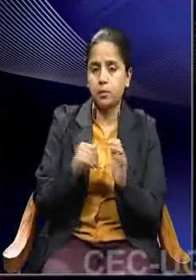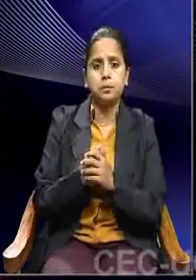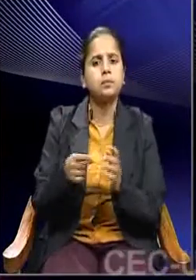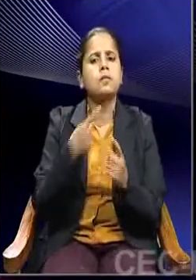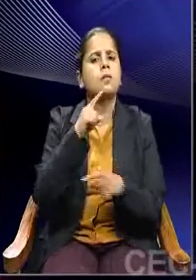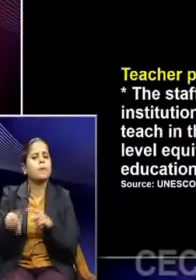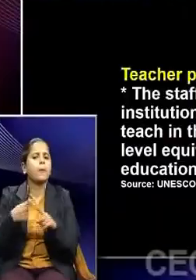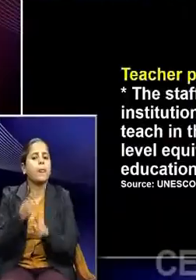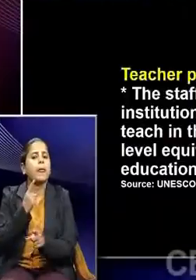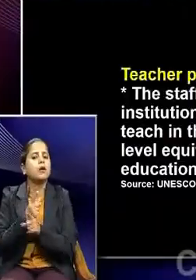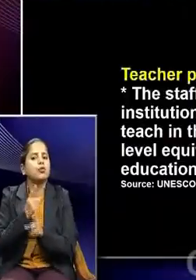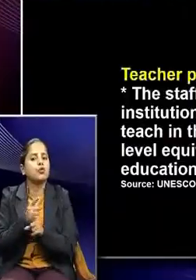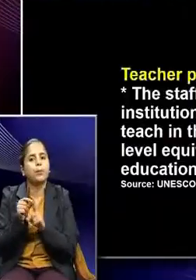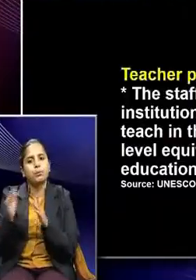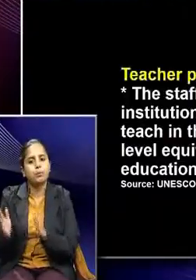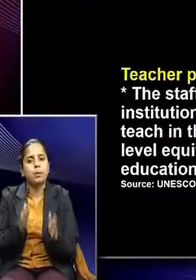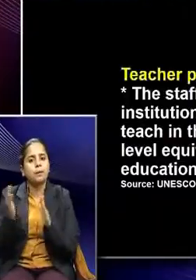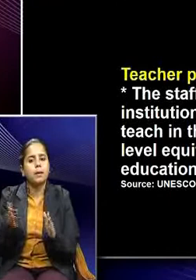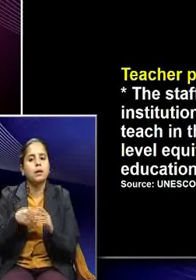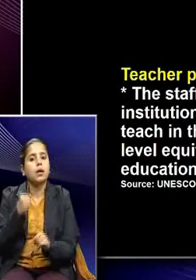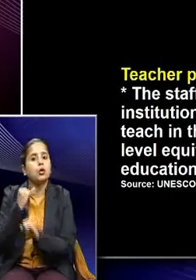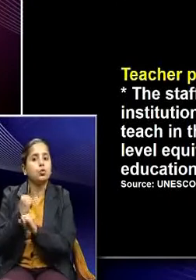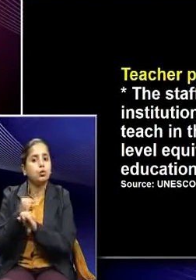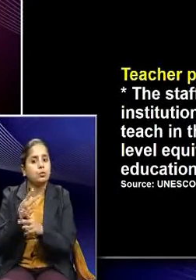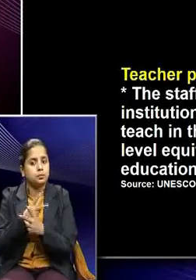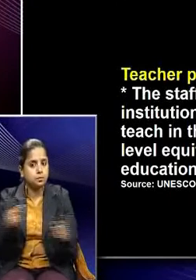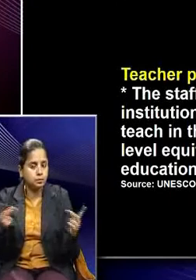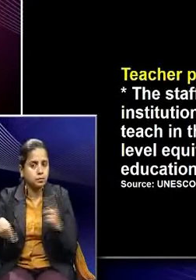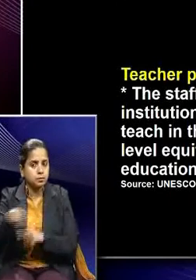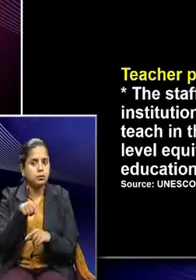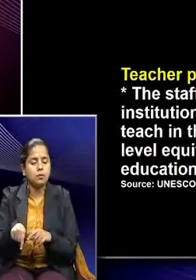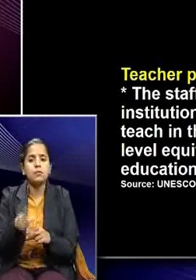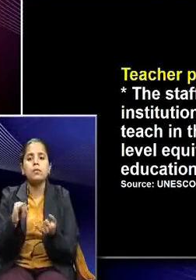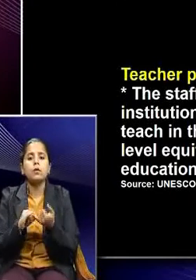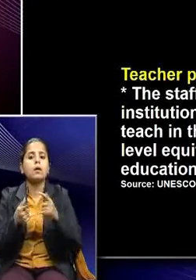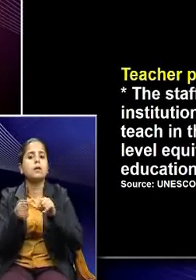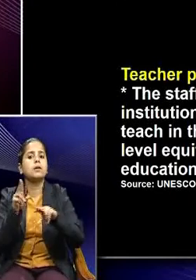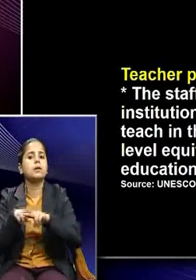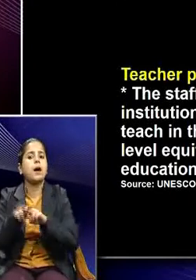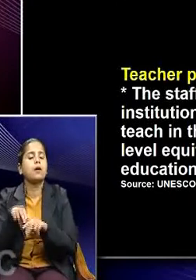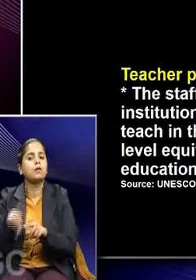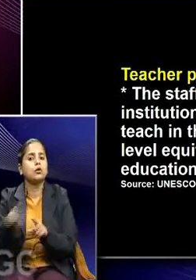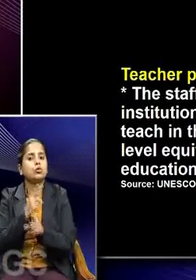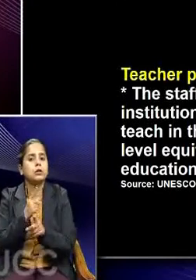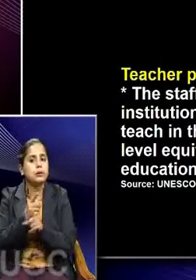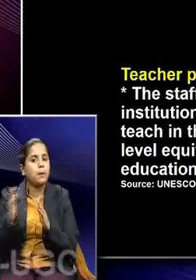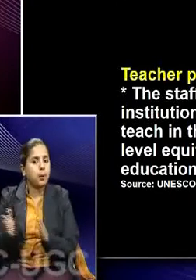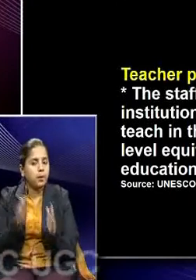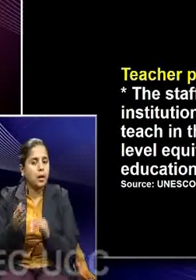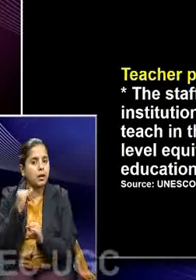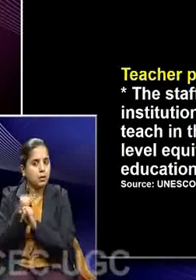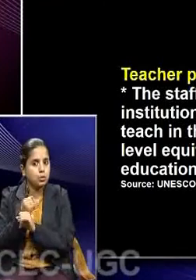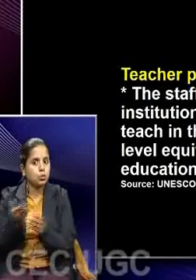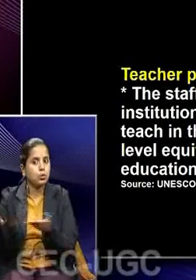about teacher preparation institutions, that is the staff of teacher preparation institutions should